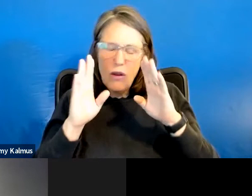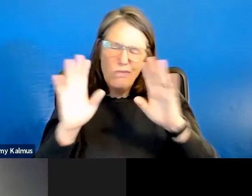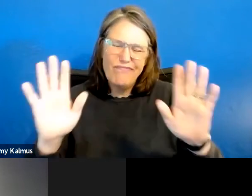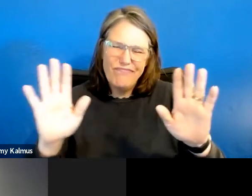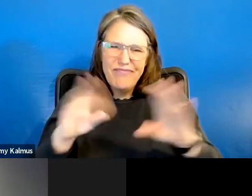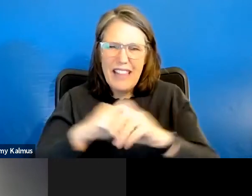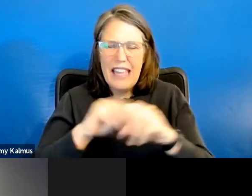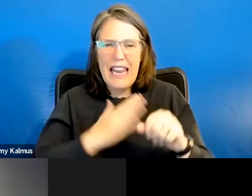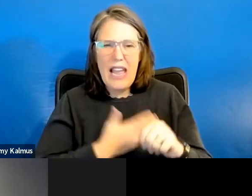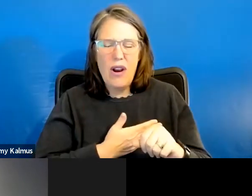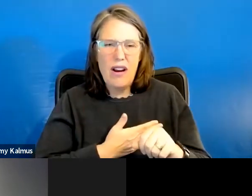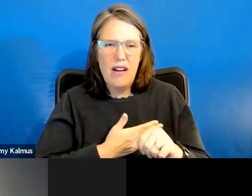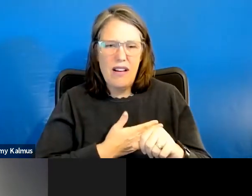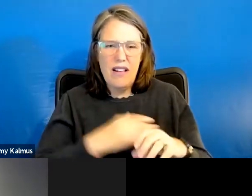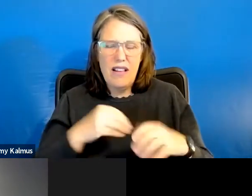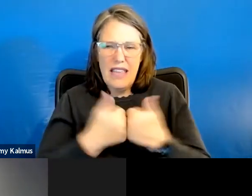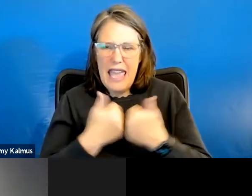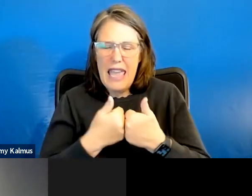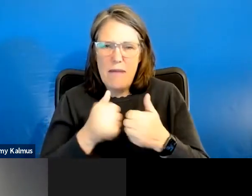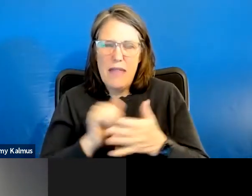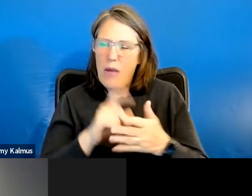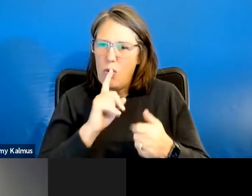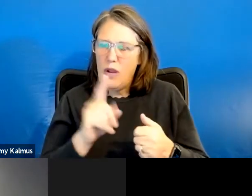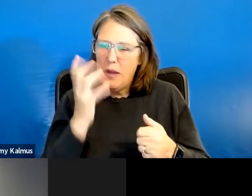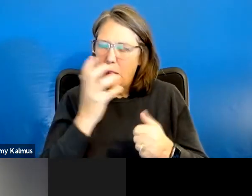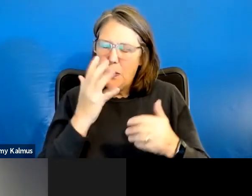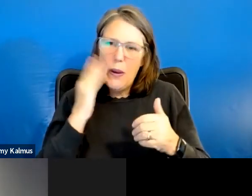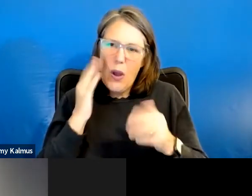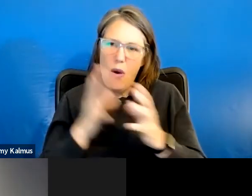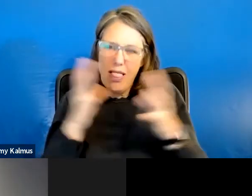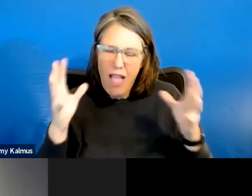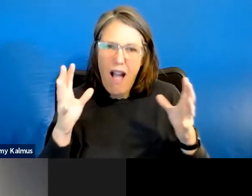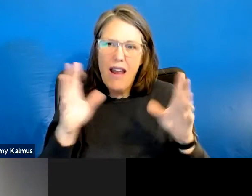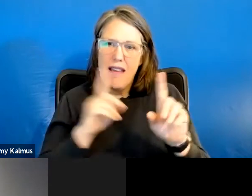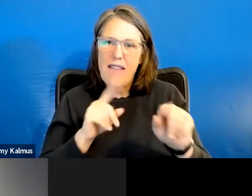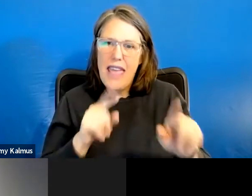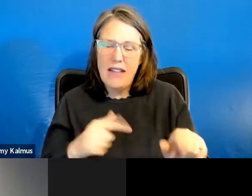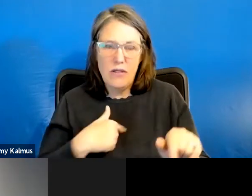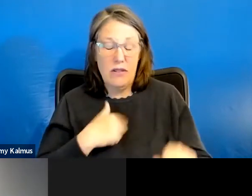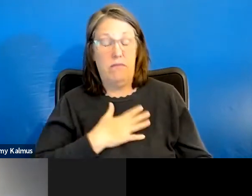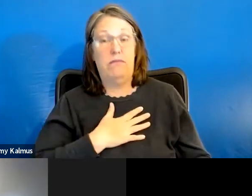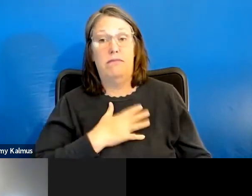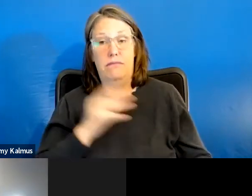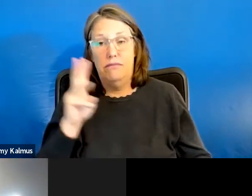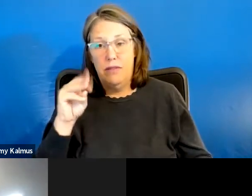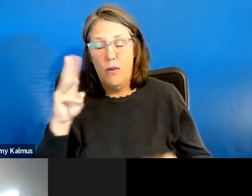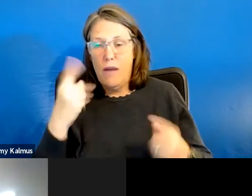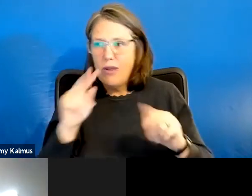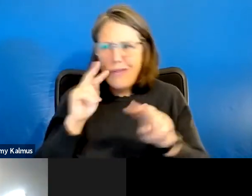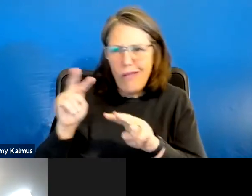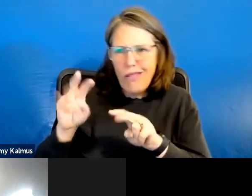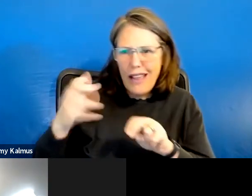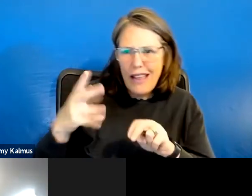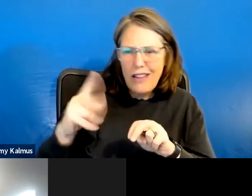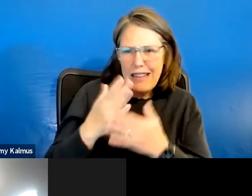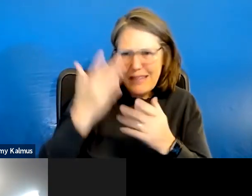our game that really know a lot of these answers. I'm just every now and then trying to look at chat. We have some smart